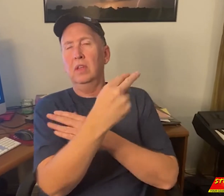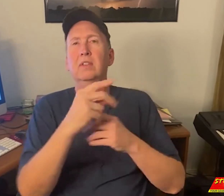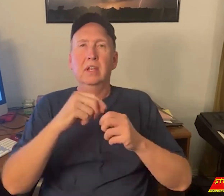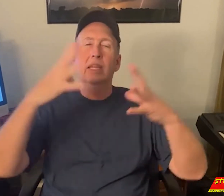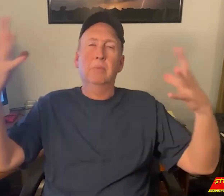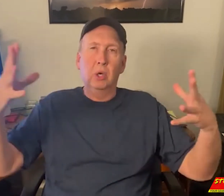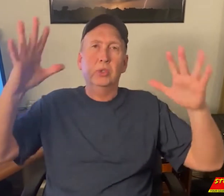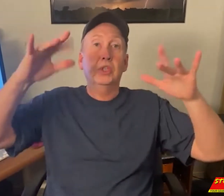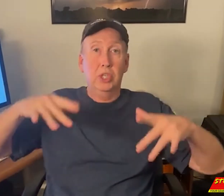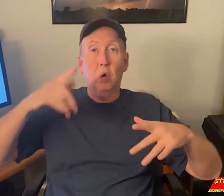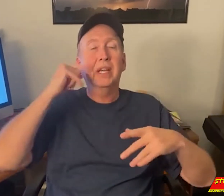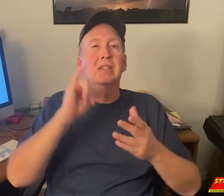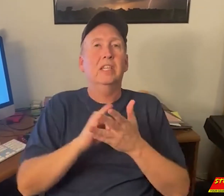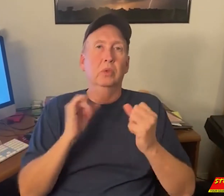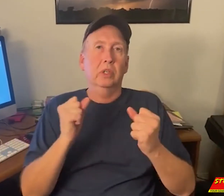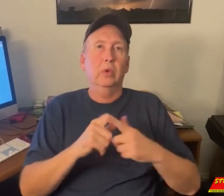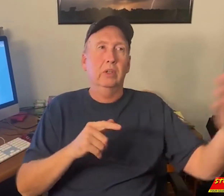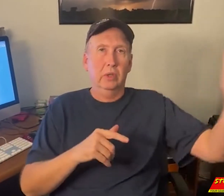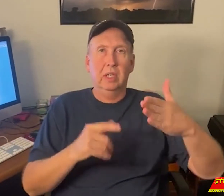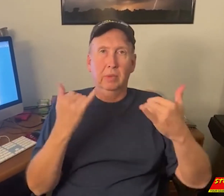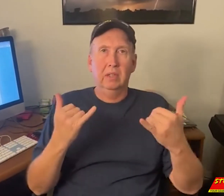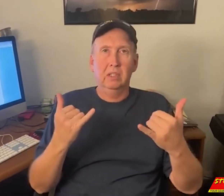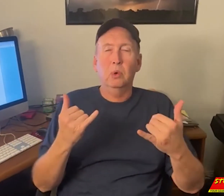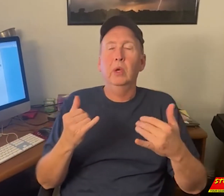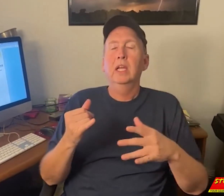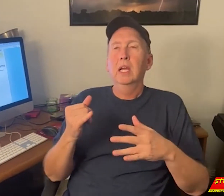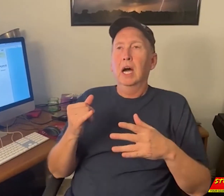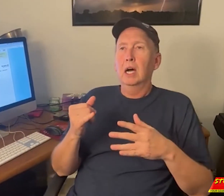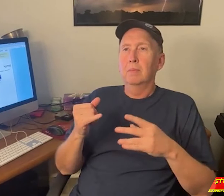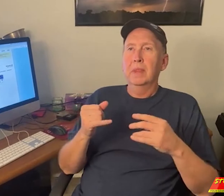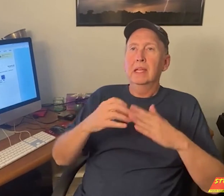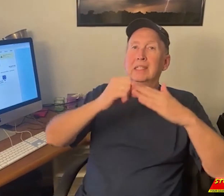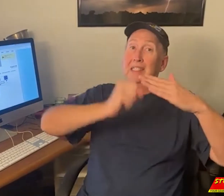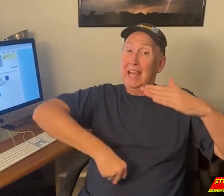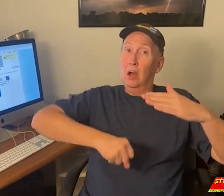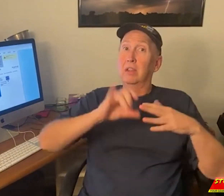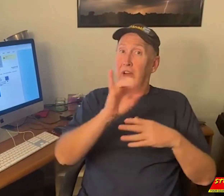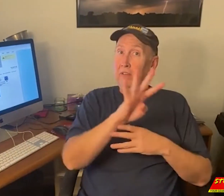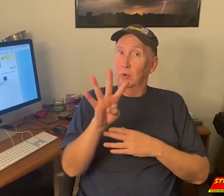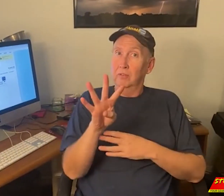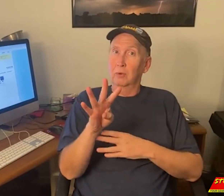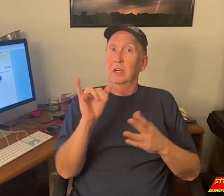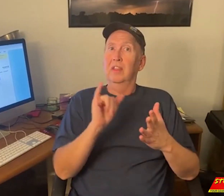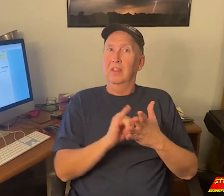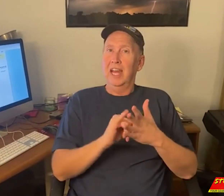going to get the most snow because that's where the cold air is going to come in at this point. South of I-44, that's